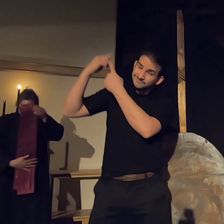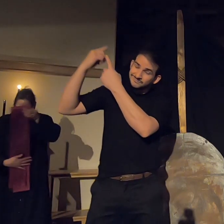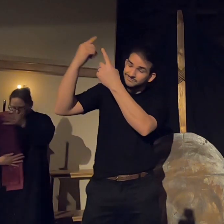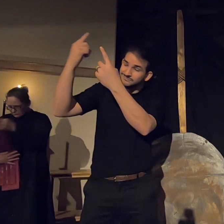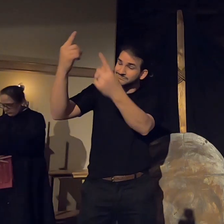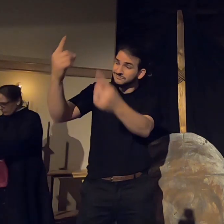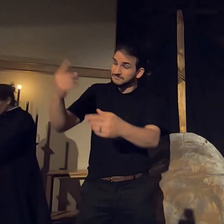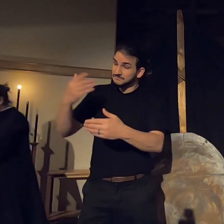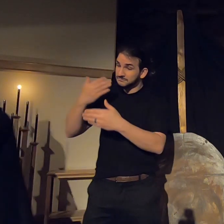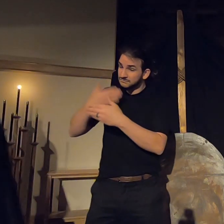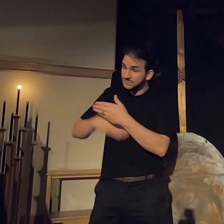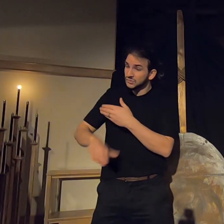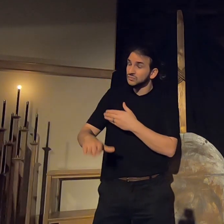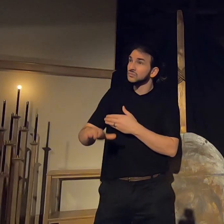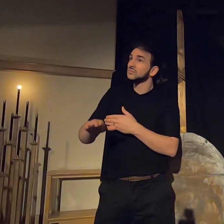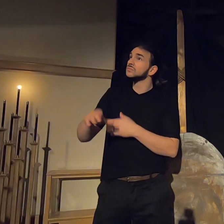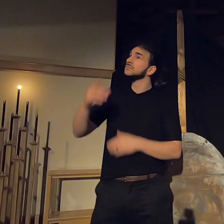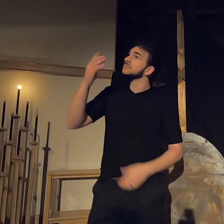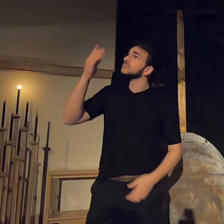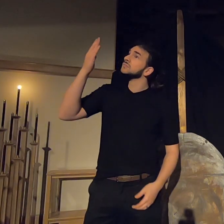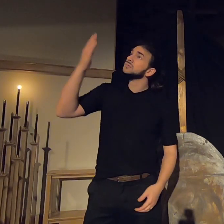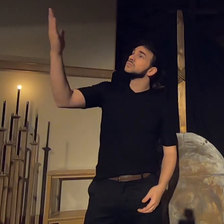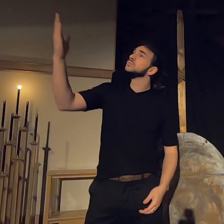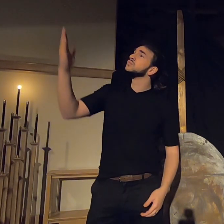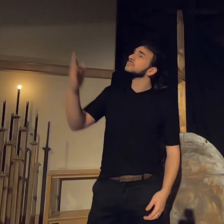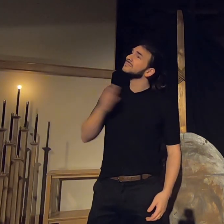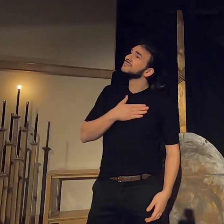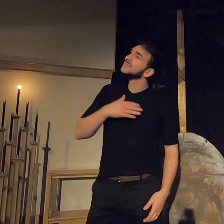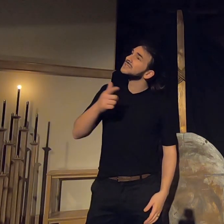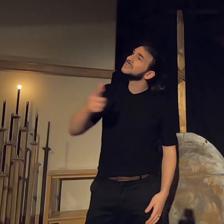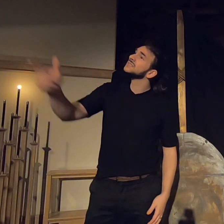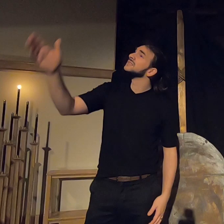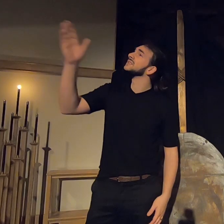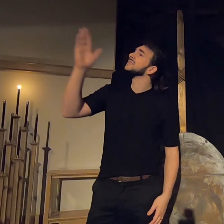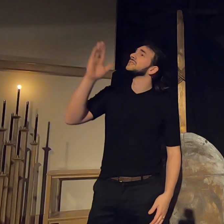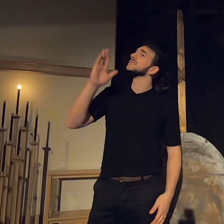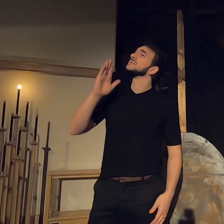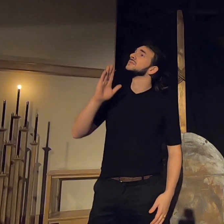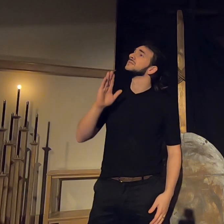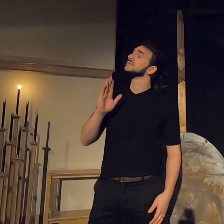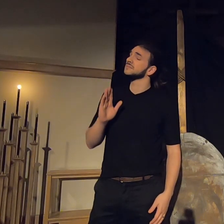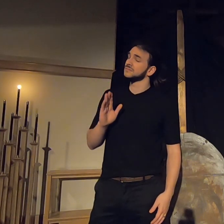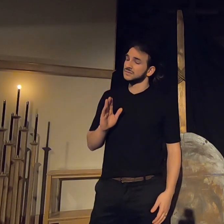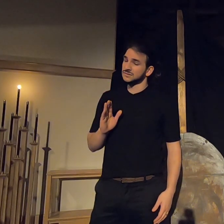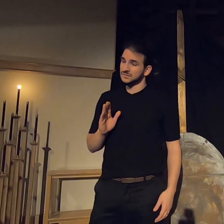And from the time of my birth, you have been my God.